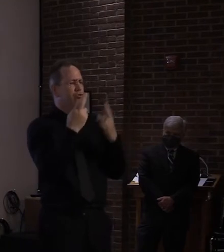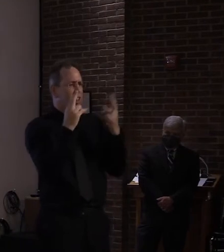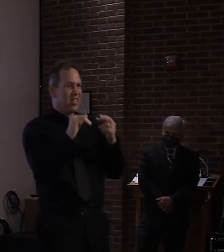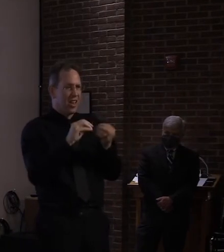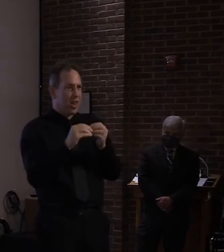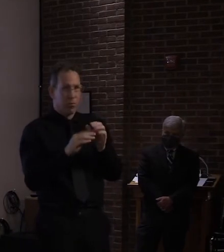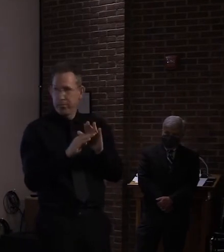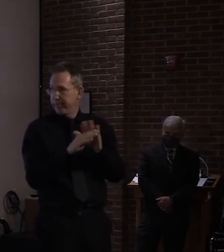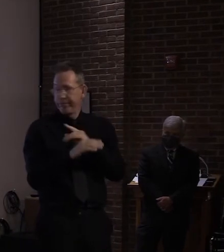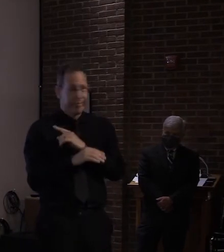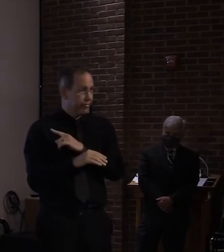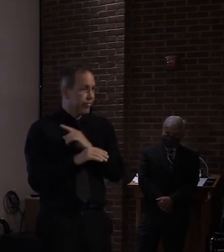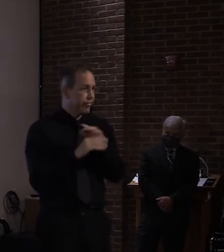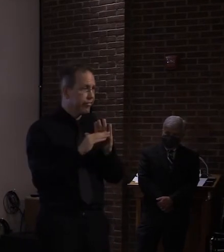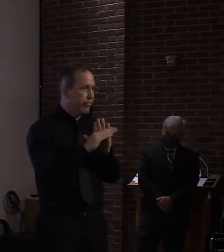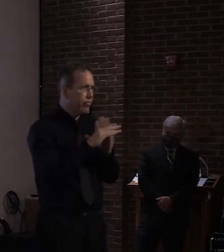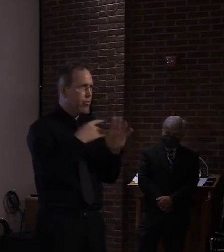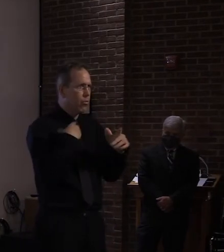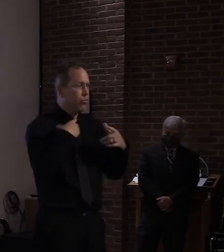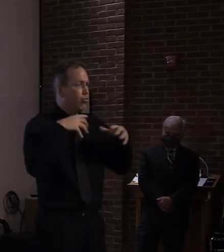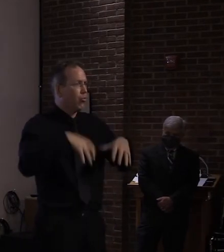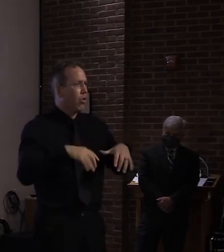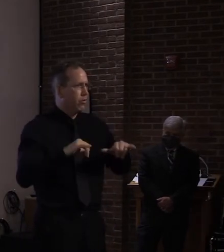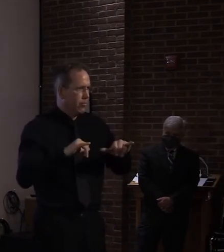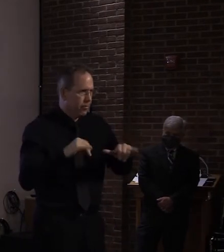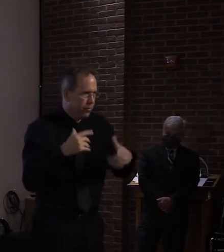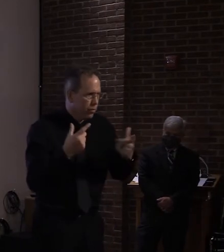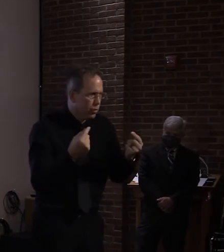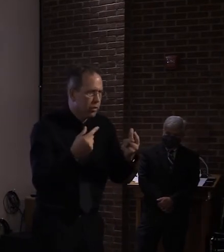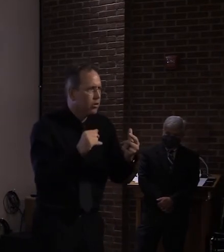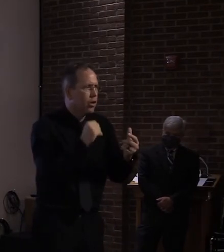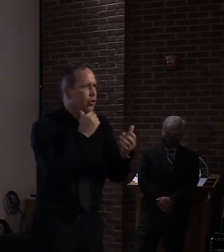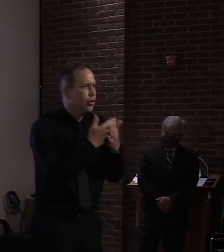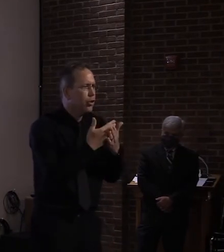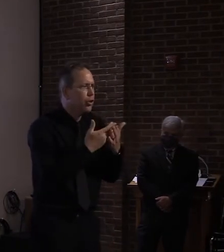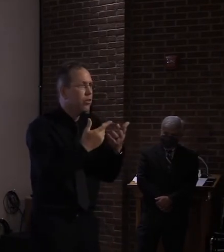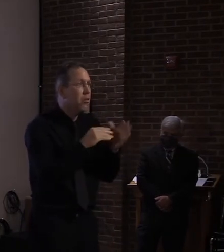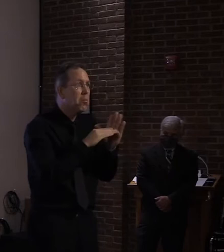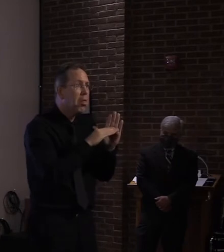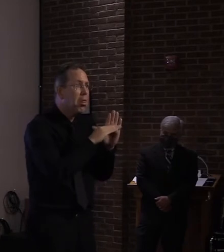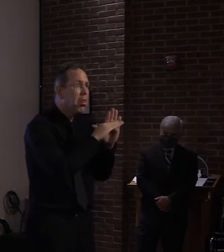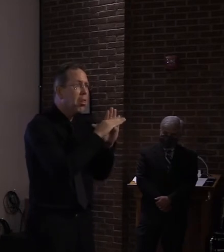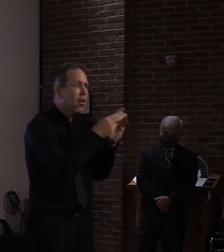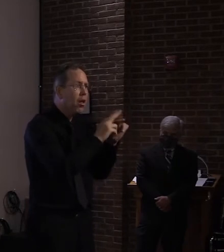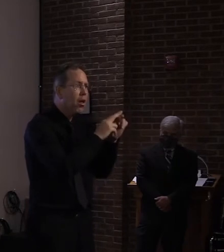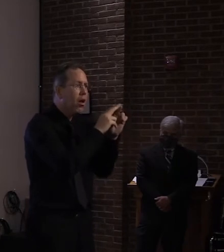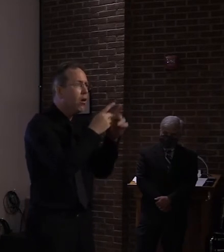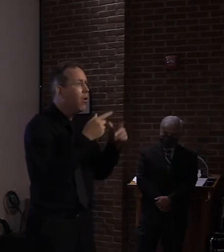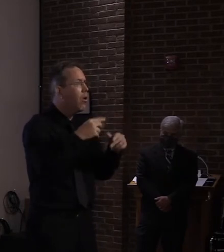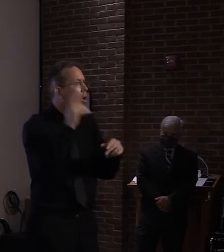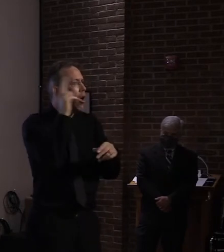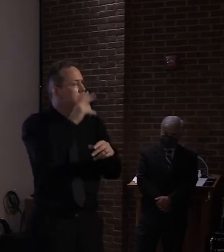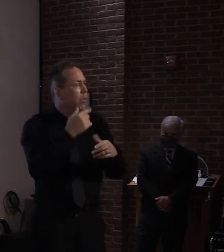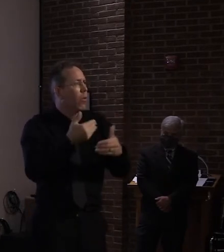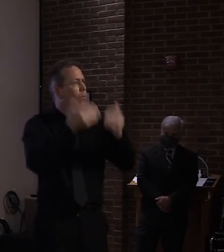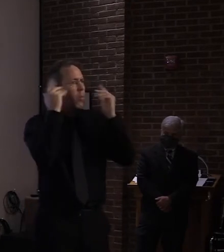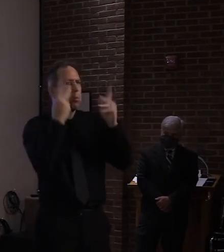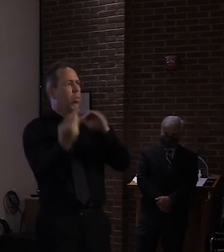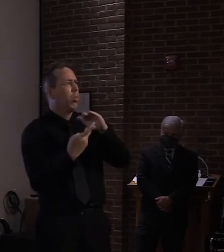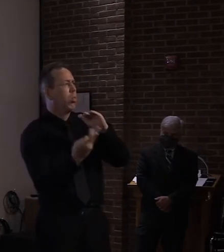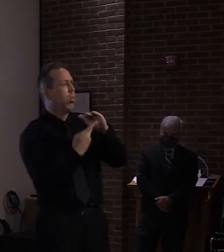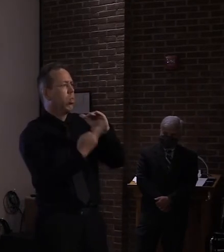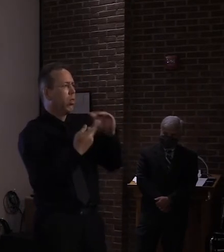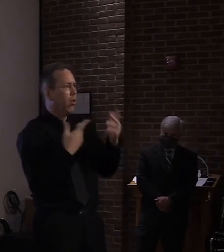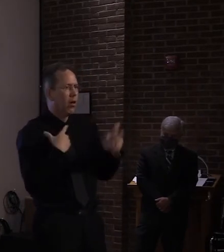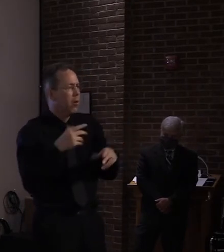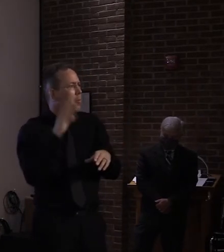see, and that this was approaching that exponential growth pattern that the virus is capable of. So